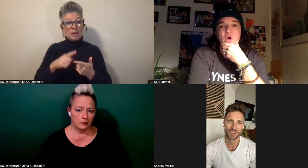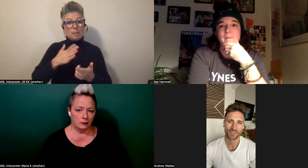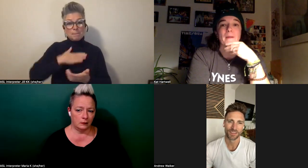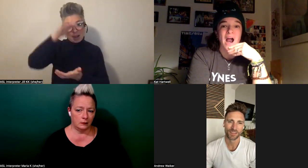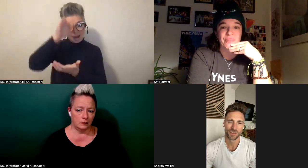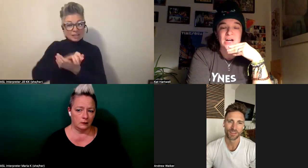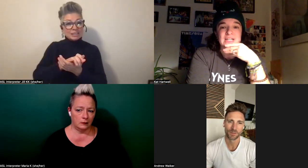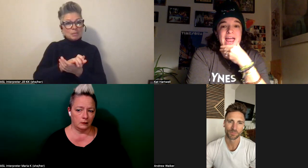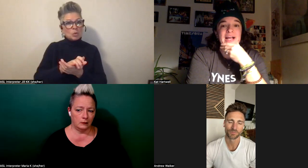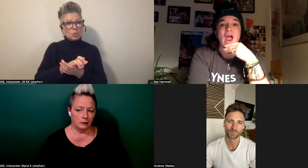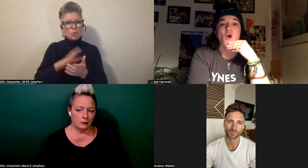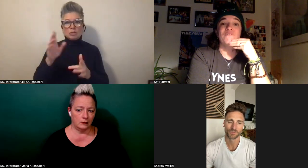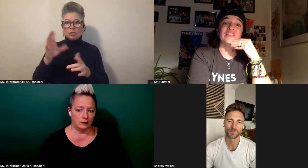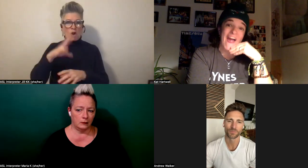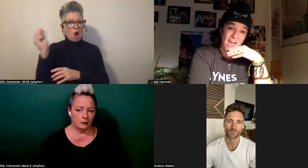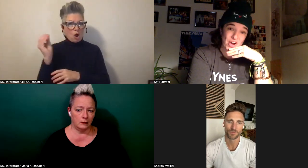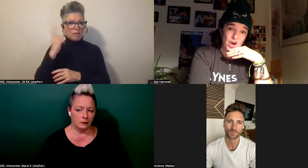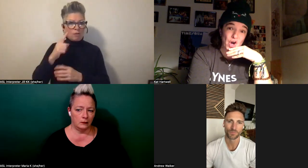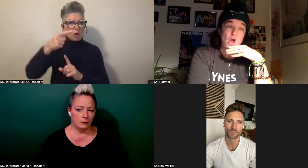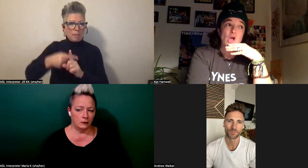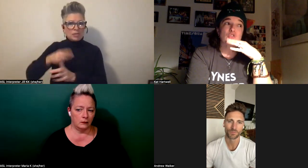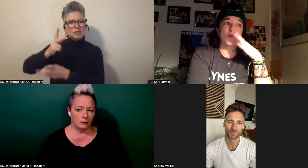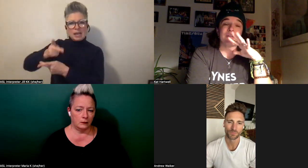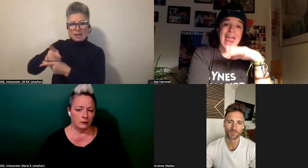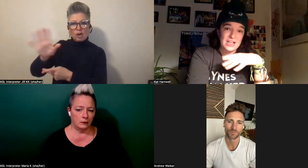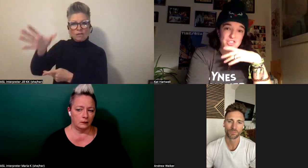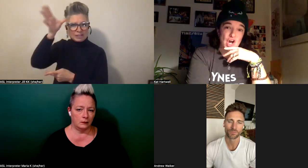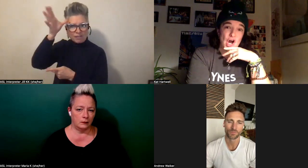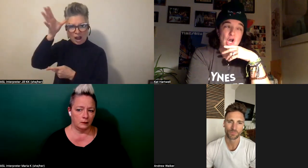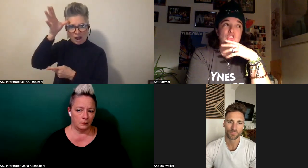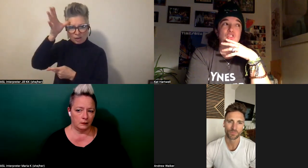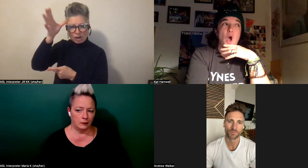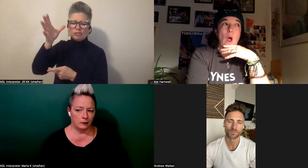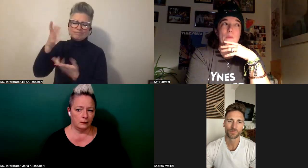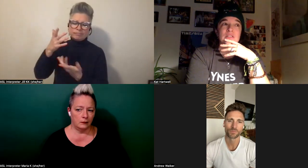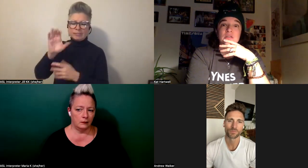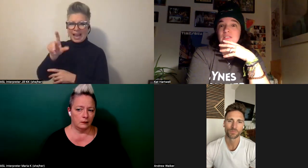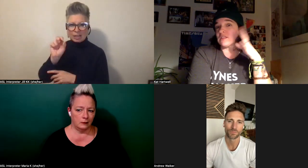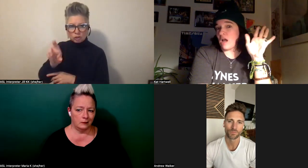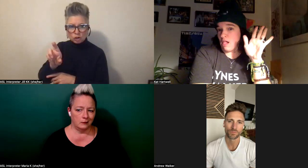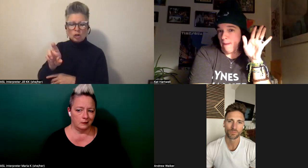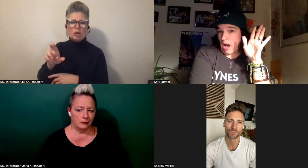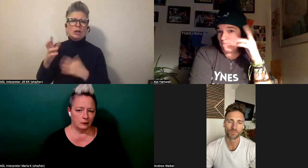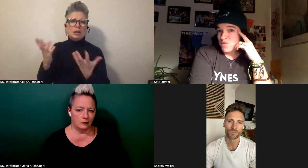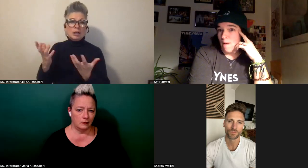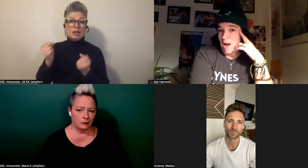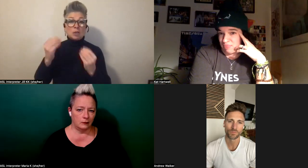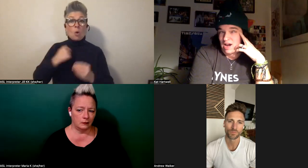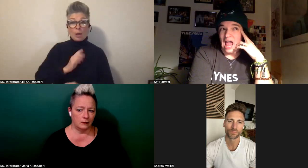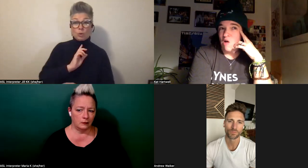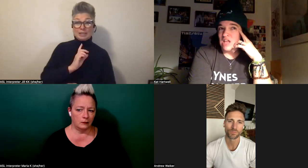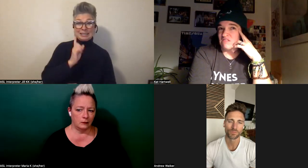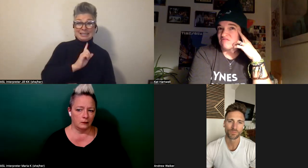gone for about a month, taking care of his father due to cancer. So I was thinking for a